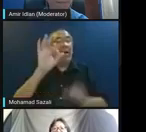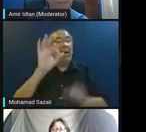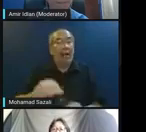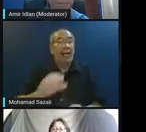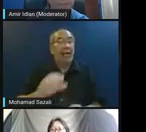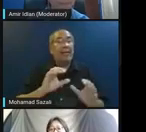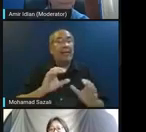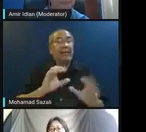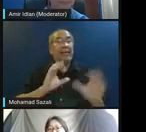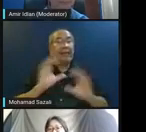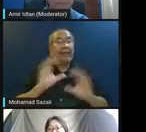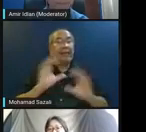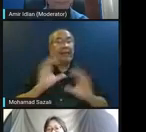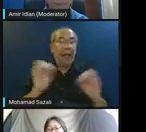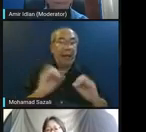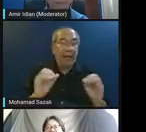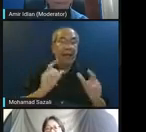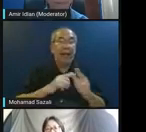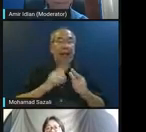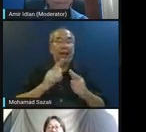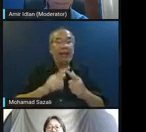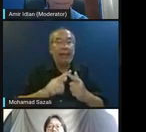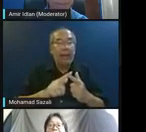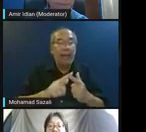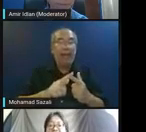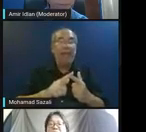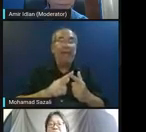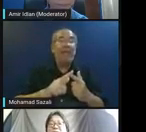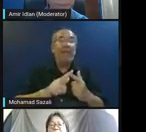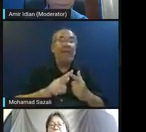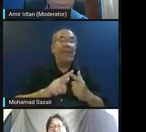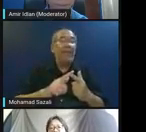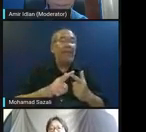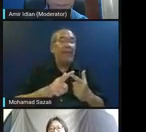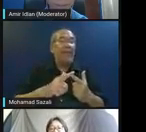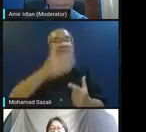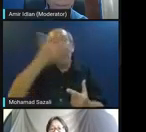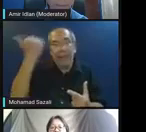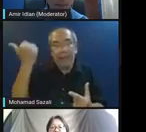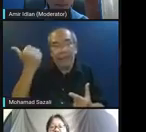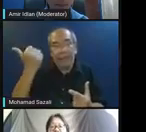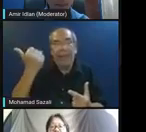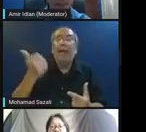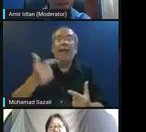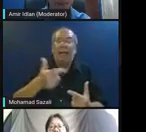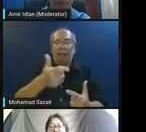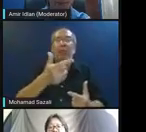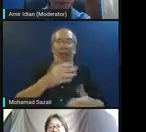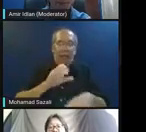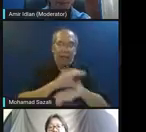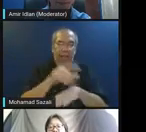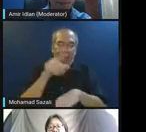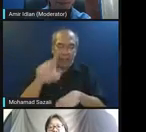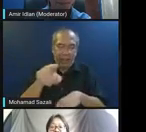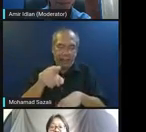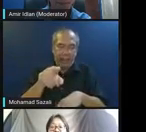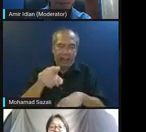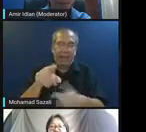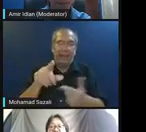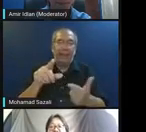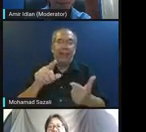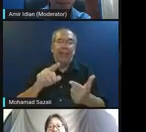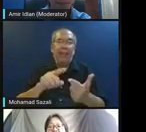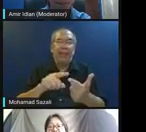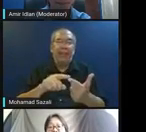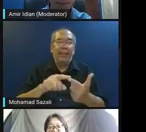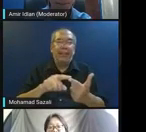won't show it until it's asked. But if necessary, they will probably like show you the card with you.